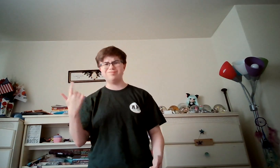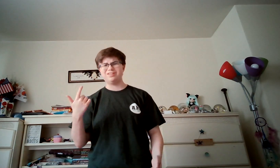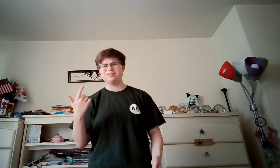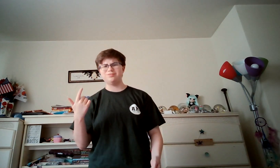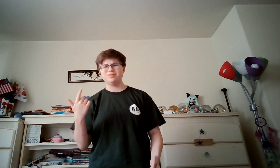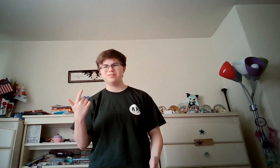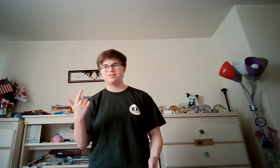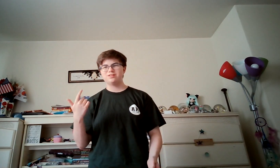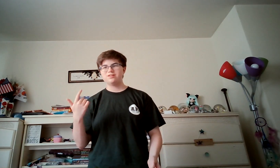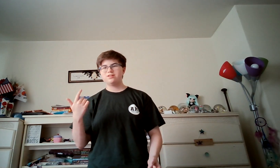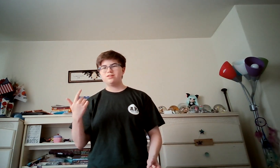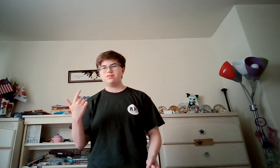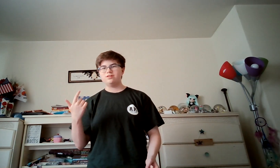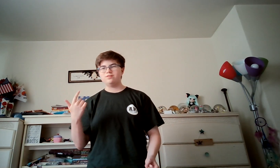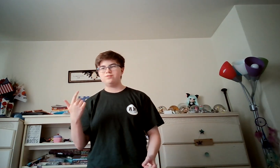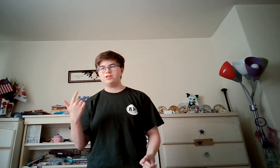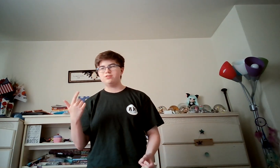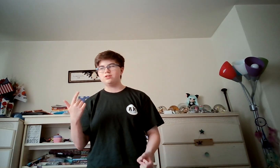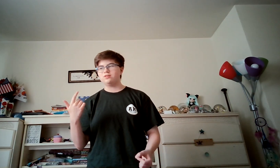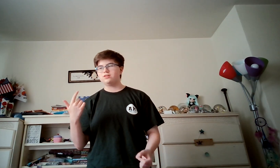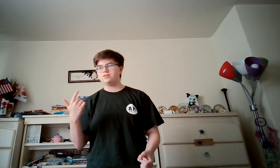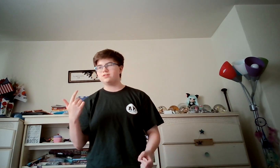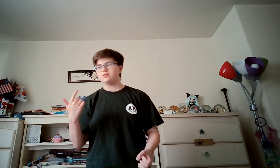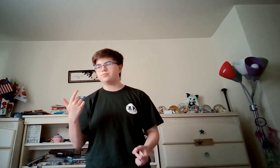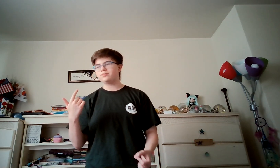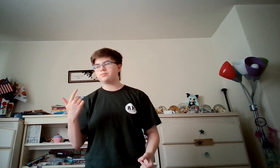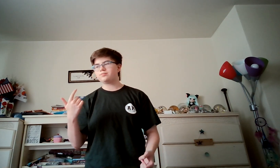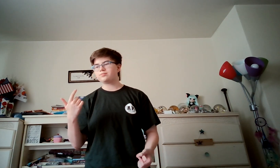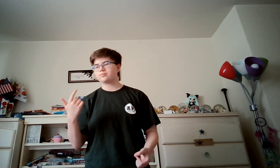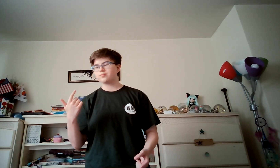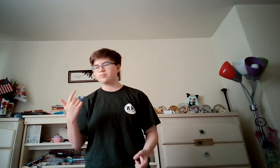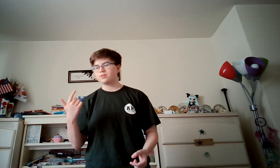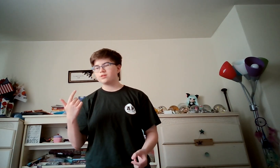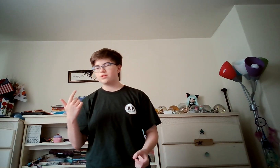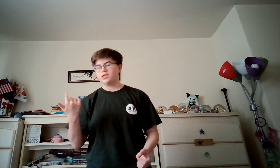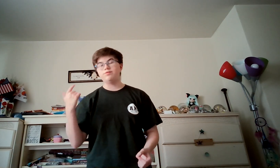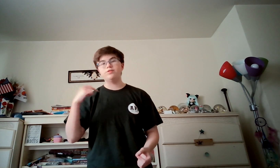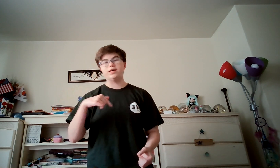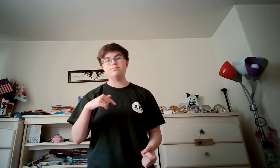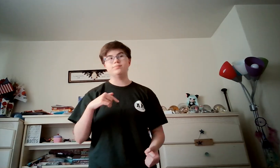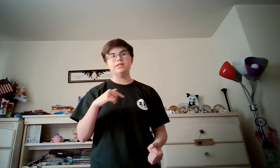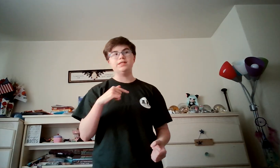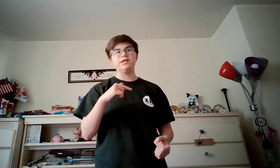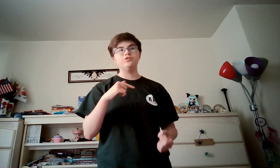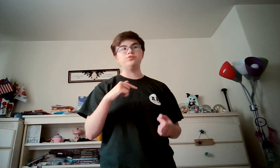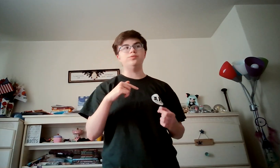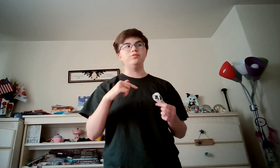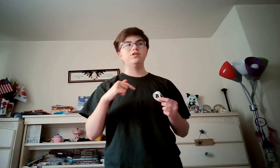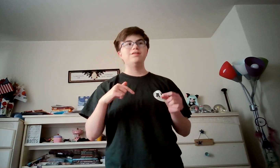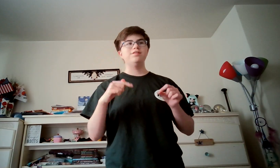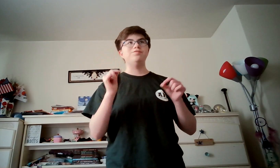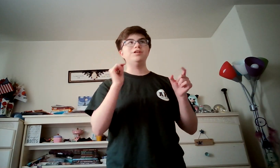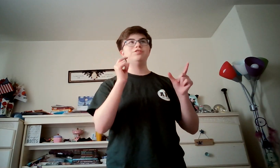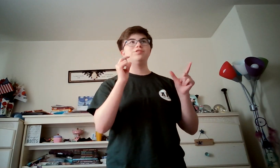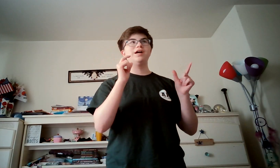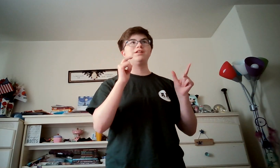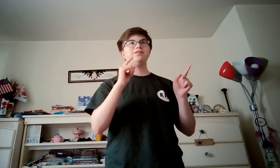of the videos are, because even though I'm in high school, the videos are actually